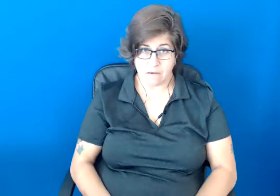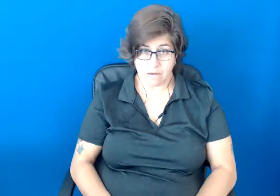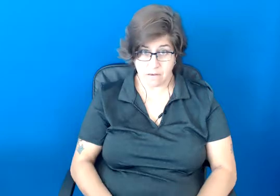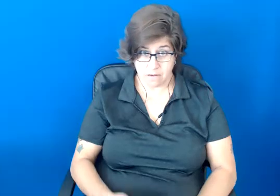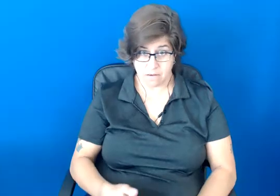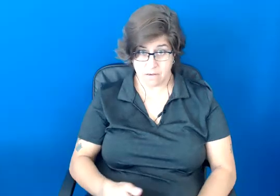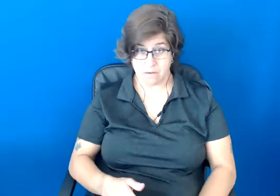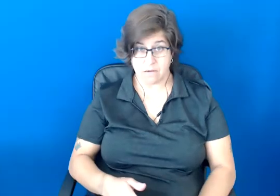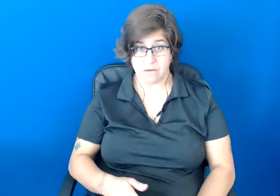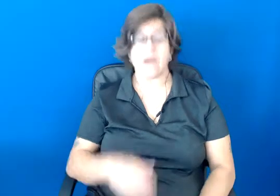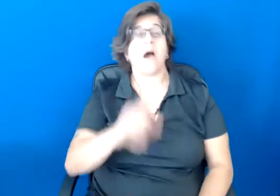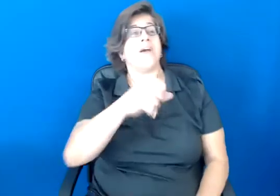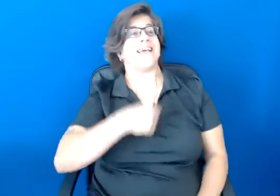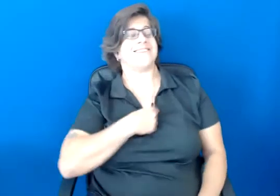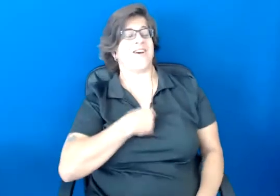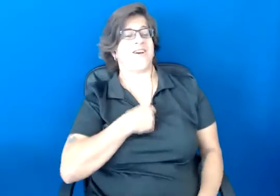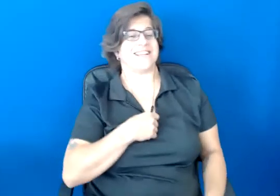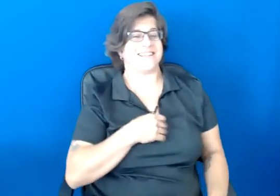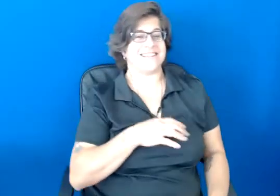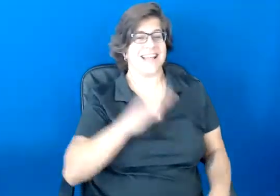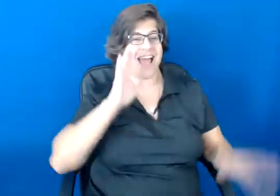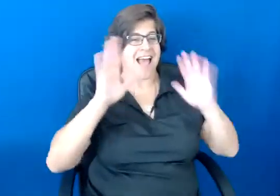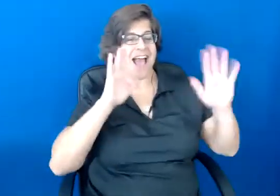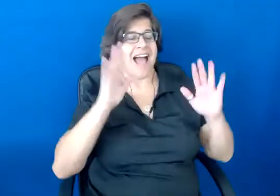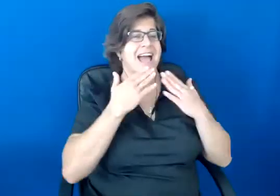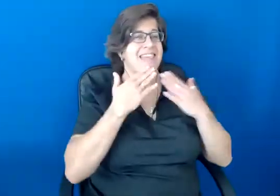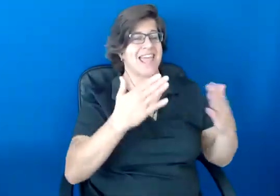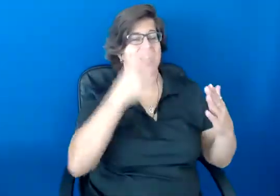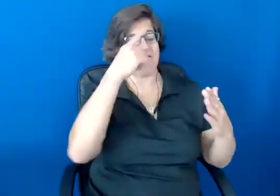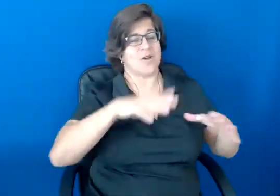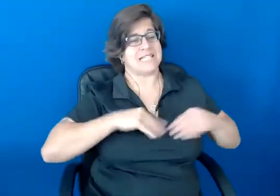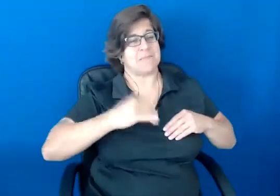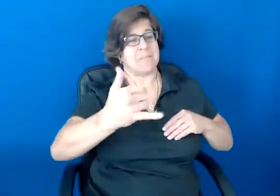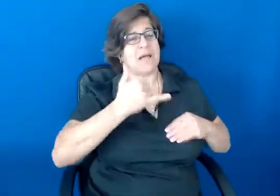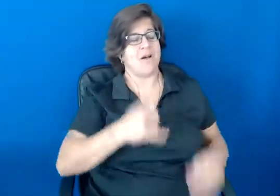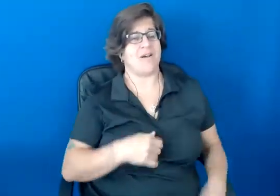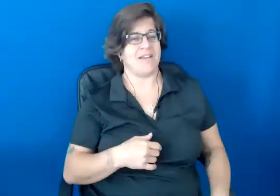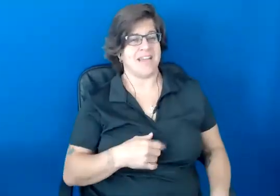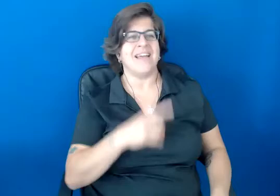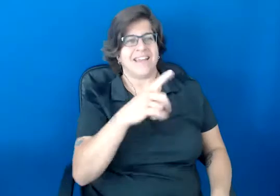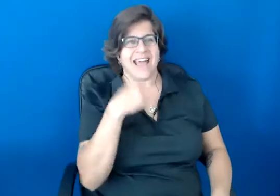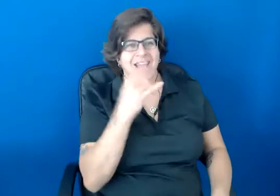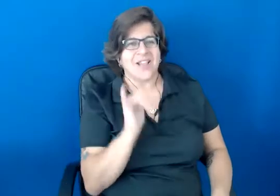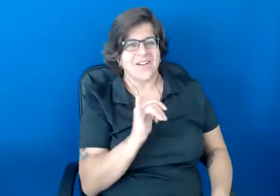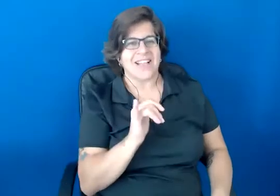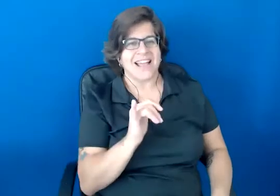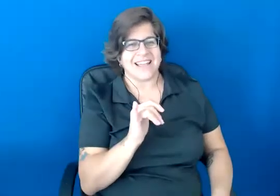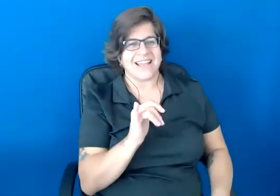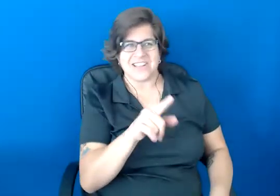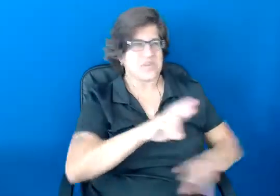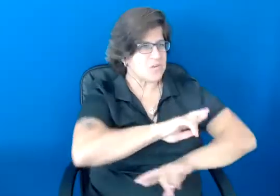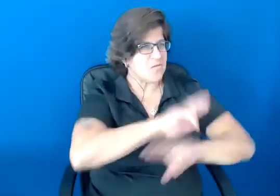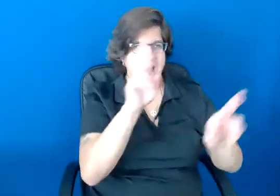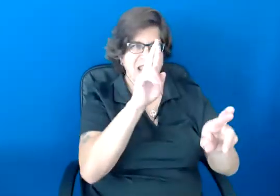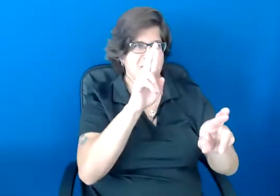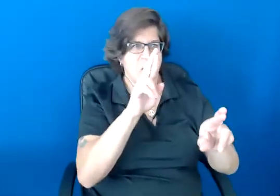Can you unmute yourself, Debbie? There you go. Yeah, sorry about that. All right, thank you for getting my call. Yeah, she did look like there was was